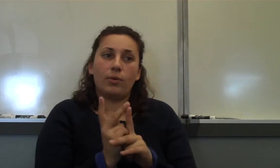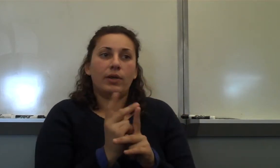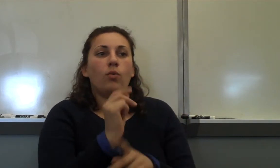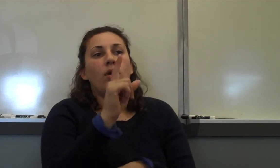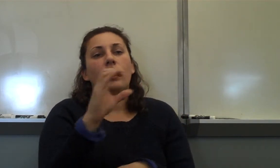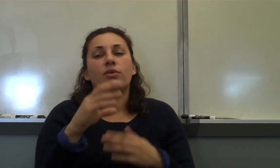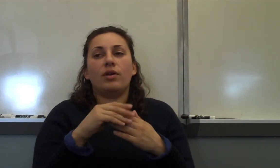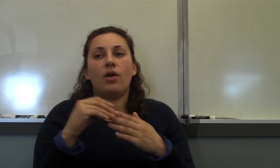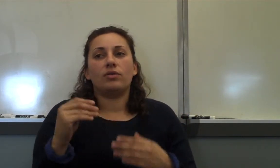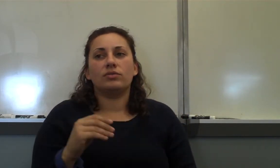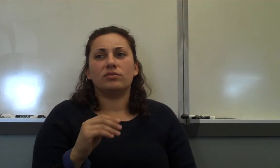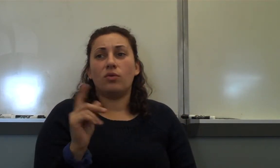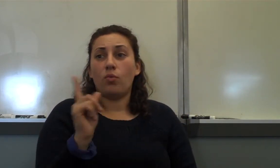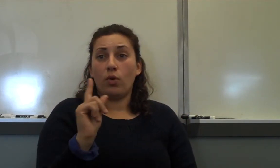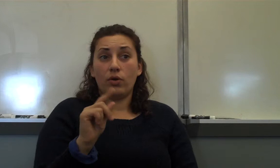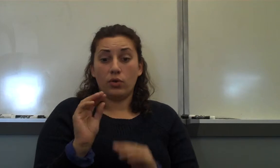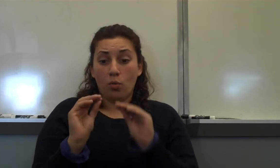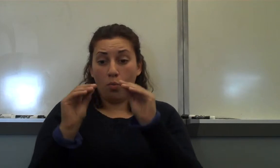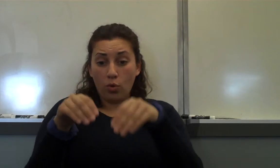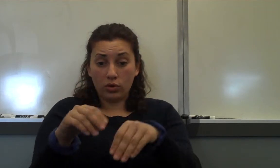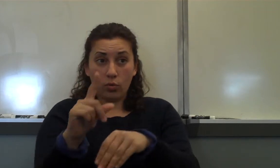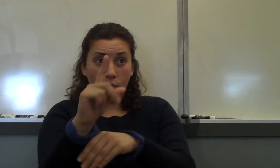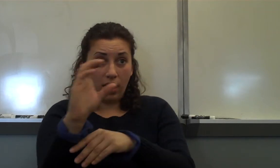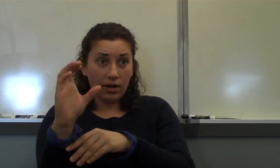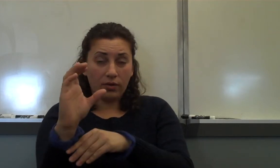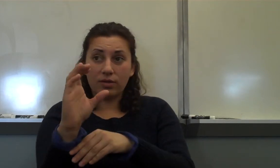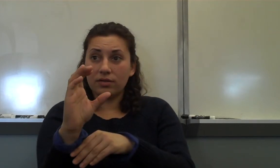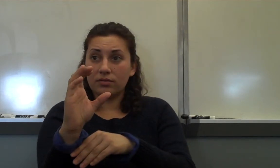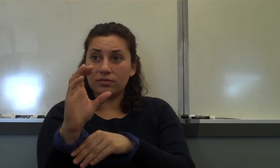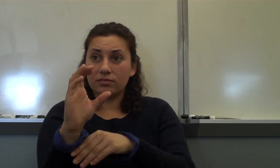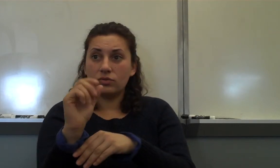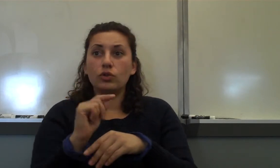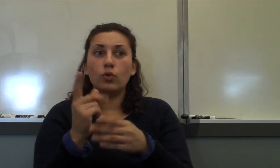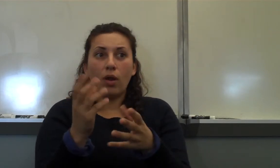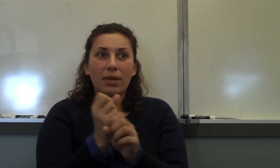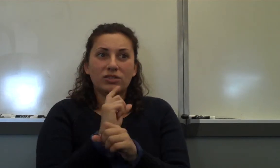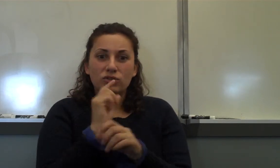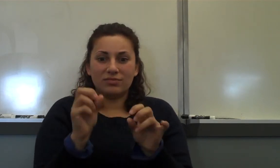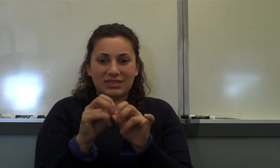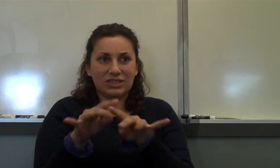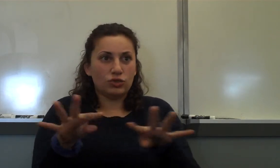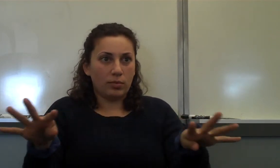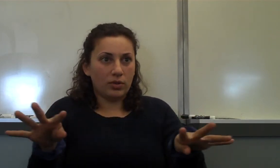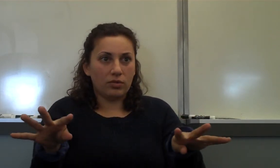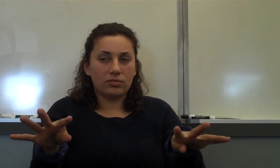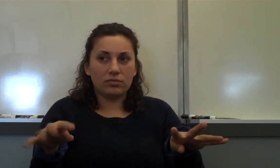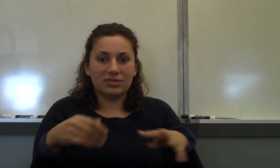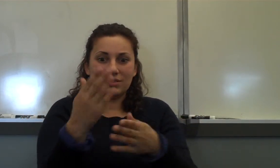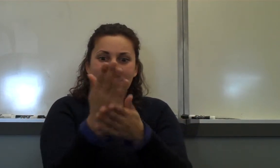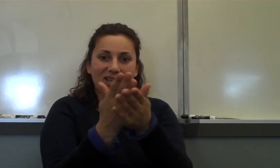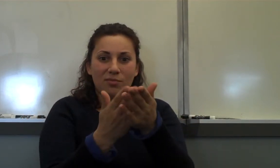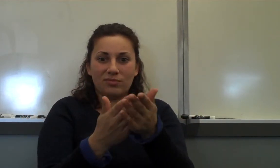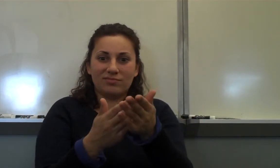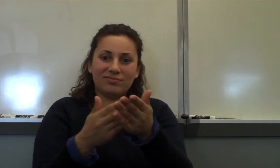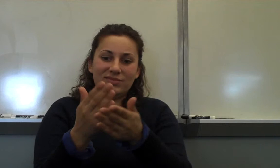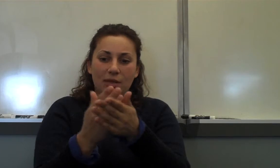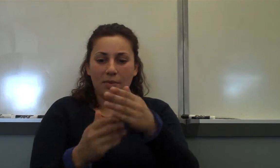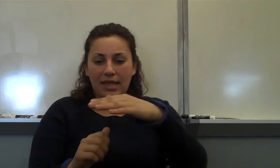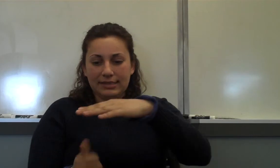And where are you going to put the $100? Well, you want to distribute it so that some of it goes into the tens position, some of it goes into the